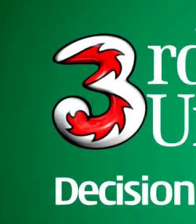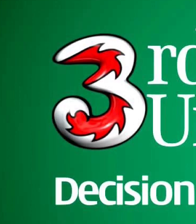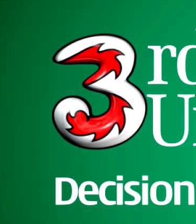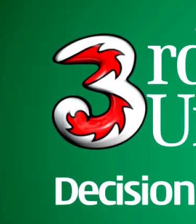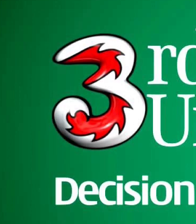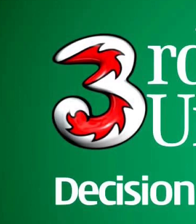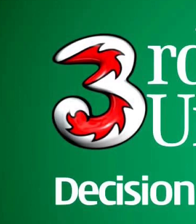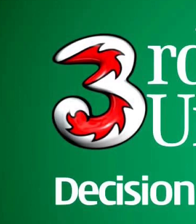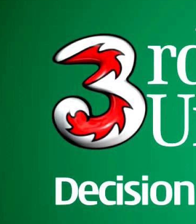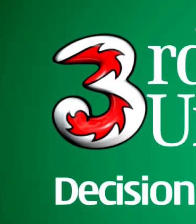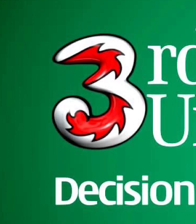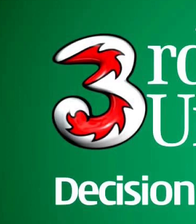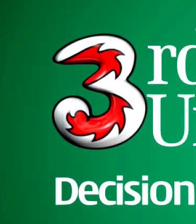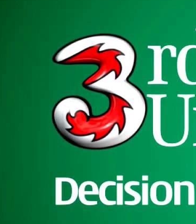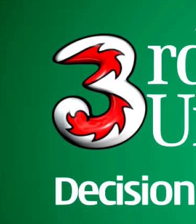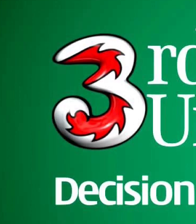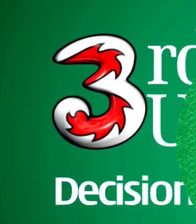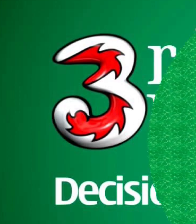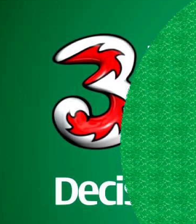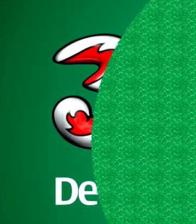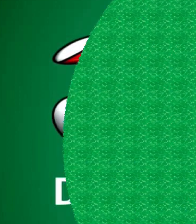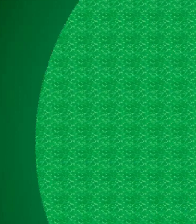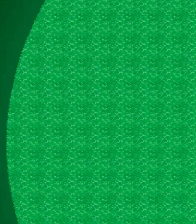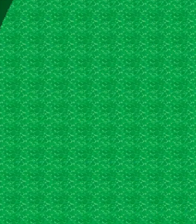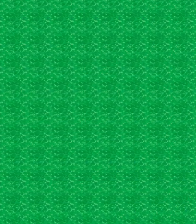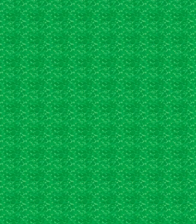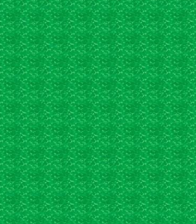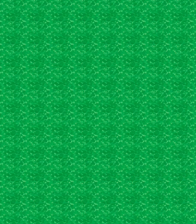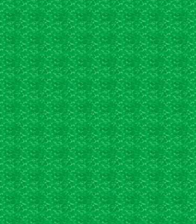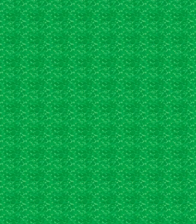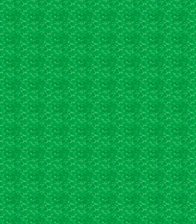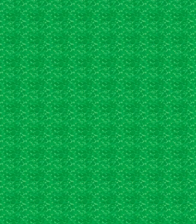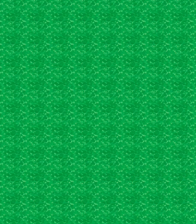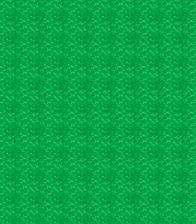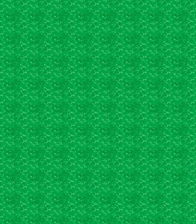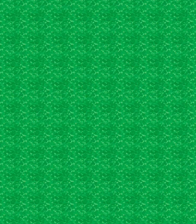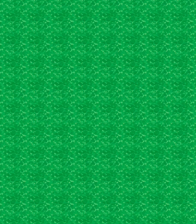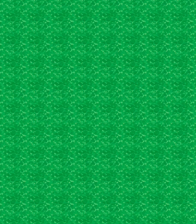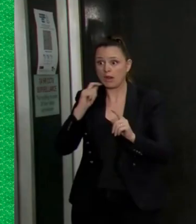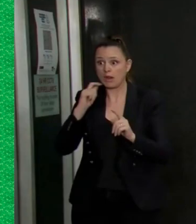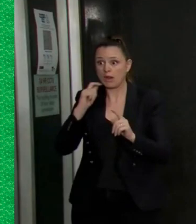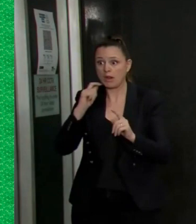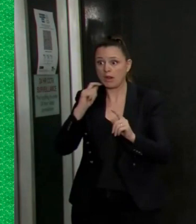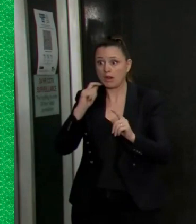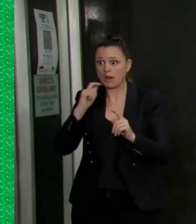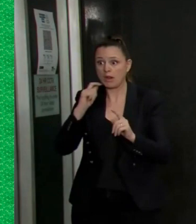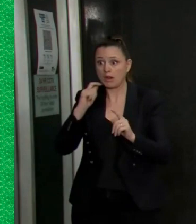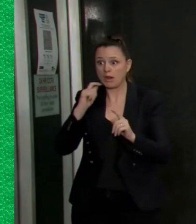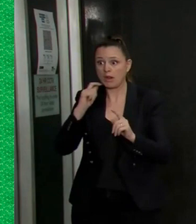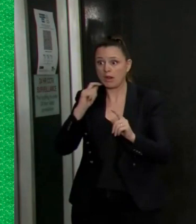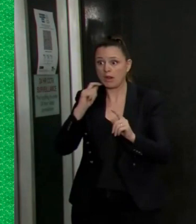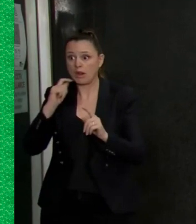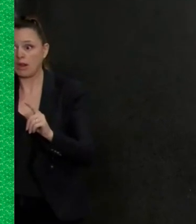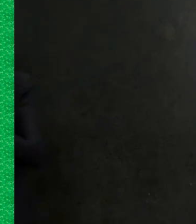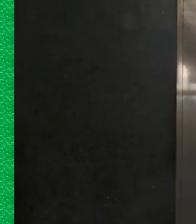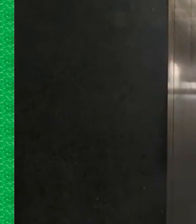player review. Sluggo at the voter's end. Can I have ball tracker, please? Zoom